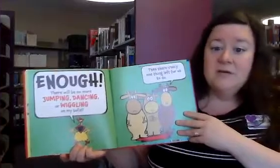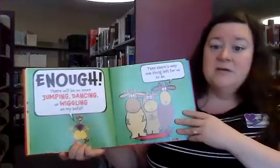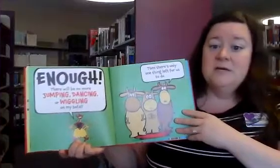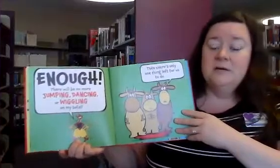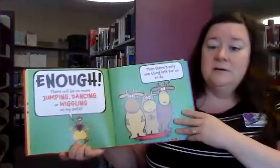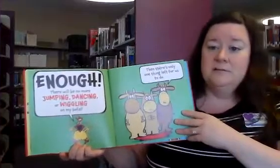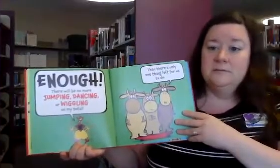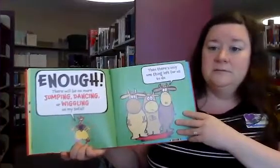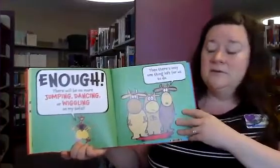Oh.